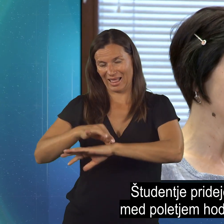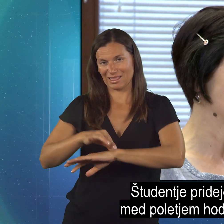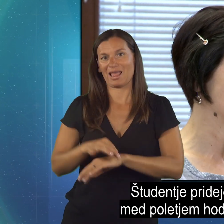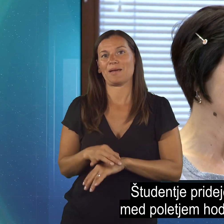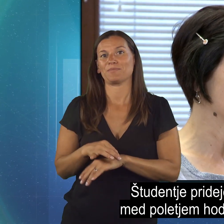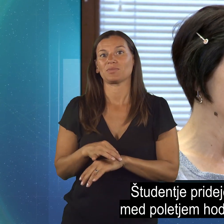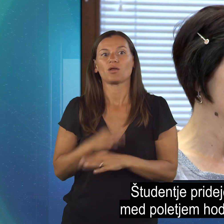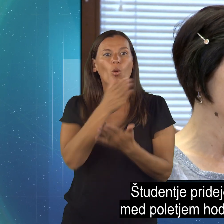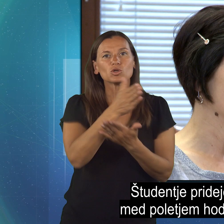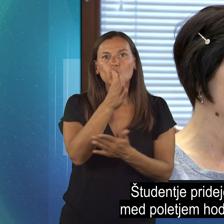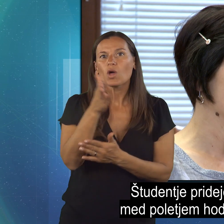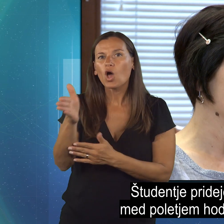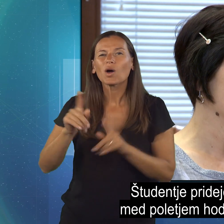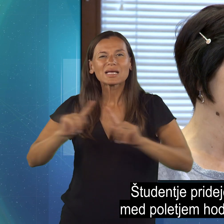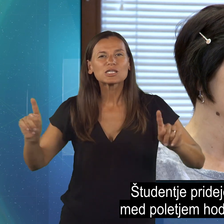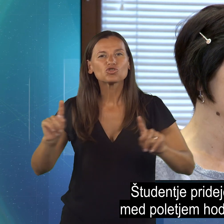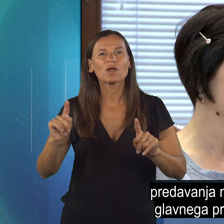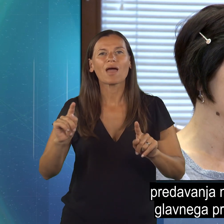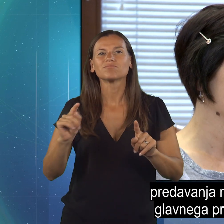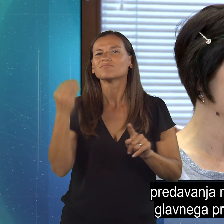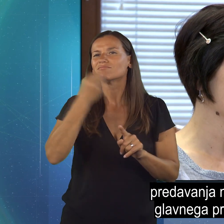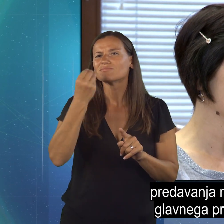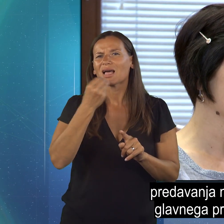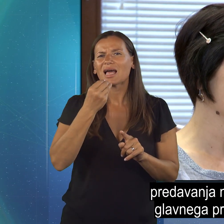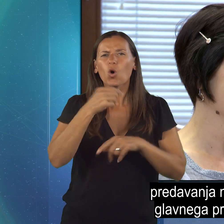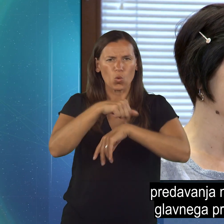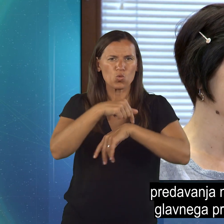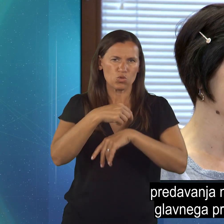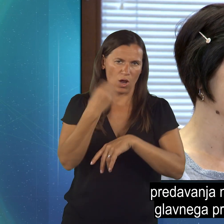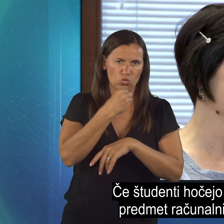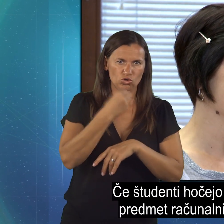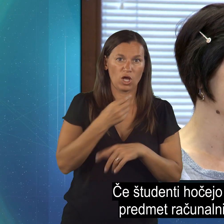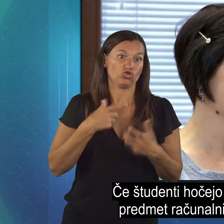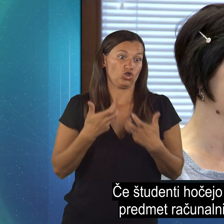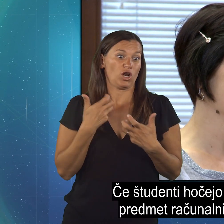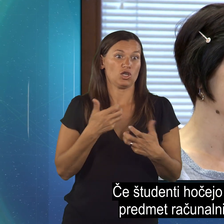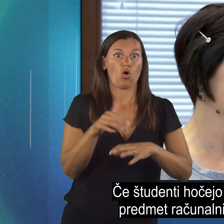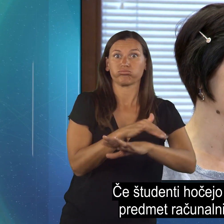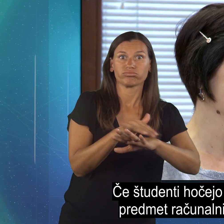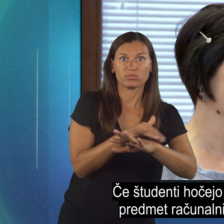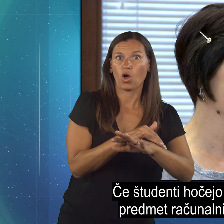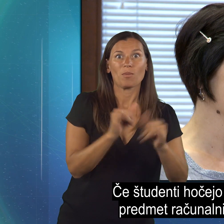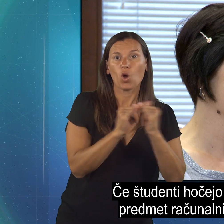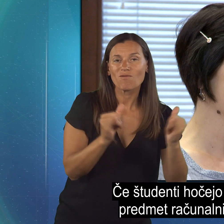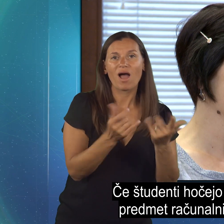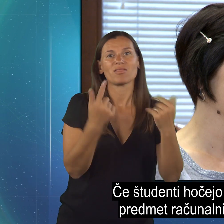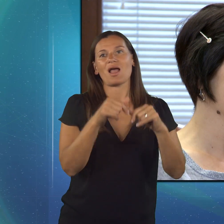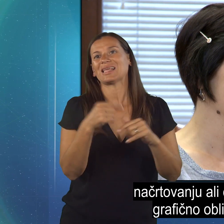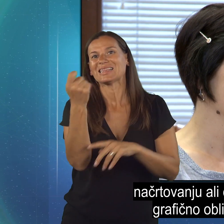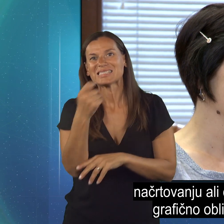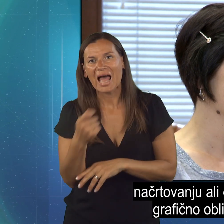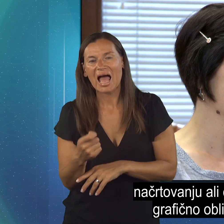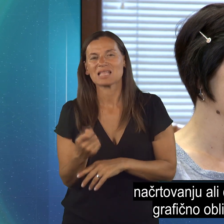summertime, they go to different classes in their majors. So if a student wants to major in computer-assisted